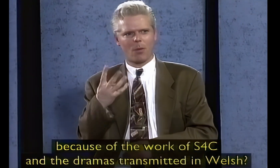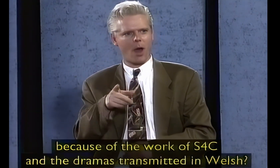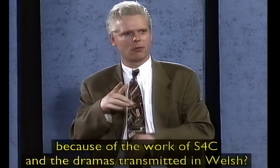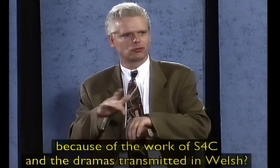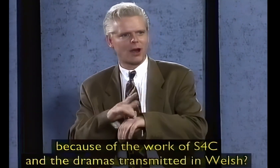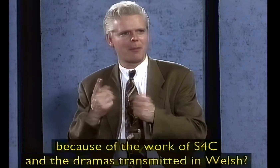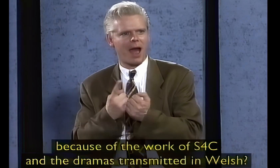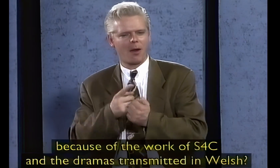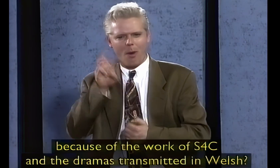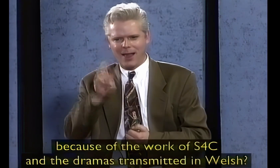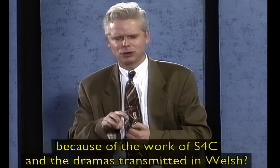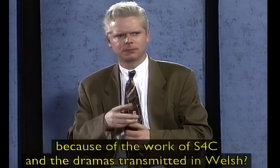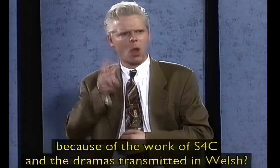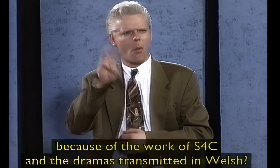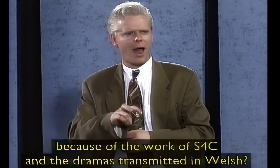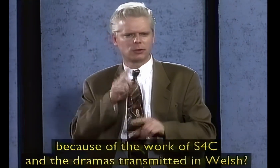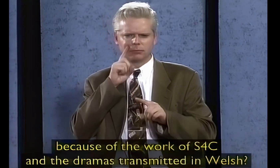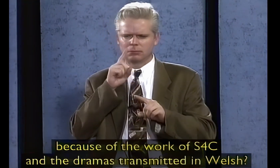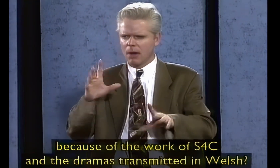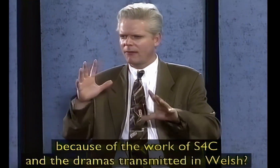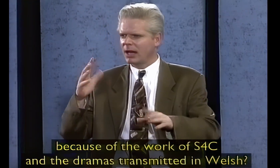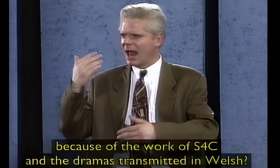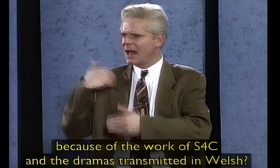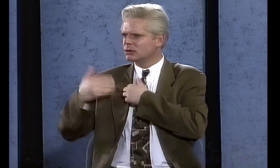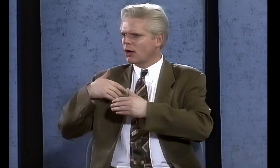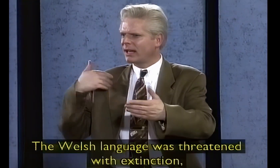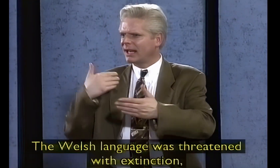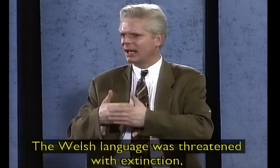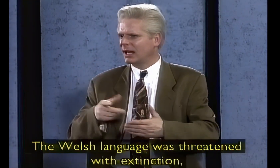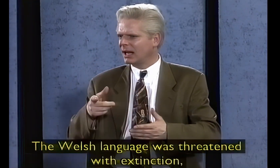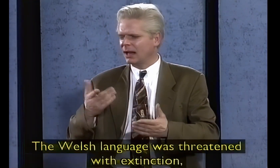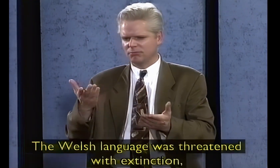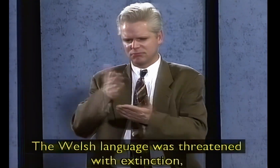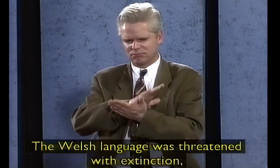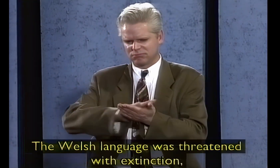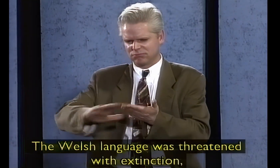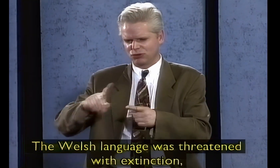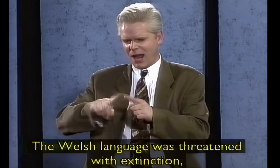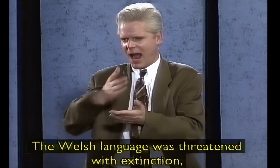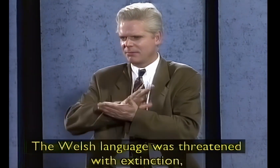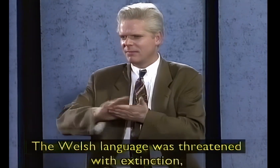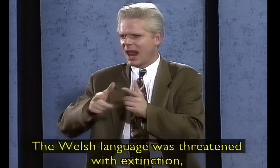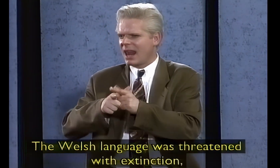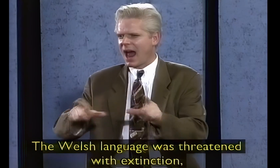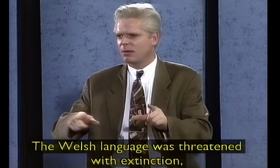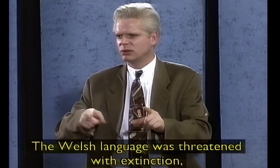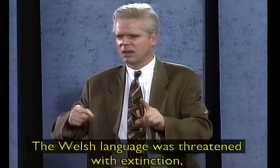because of the work of S4C and the dramas that have been transmitted in Welsh? Wales has had an incredible history. The Welsh language was threatened